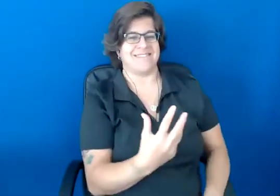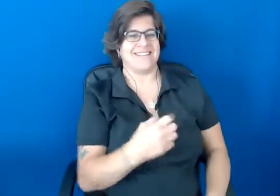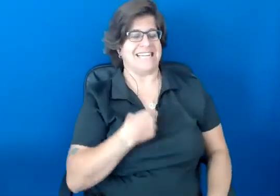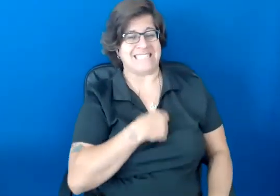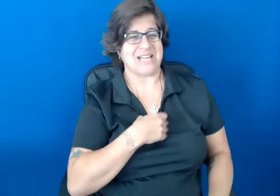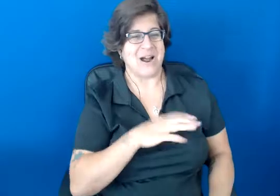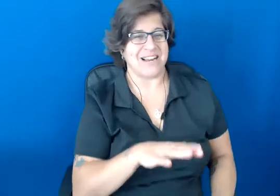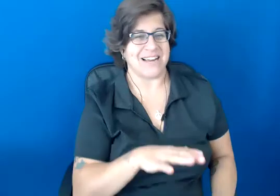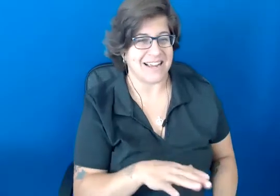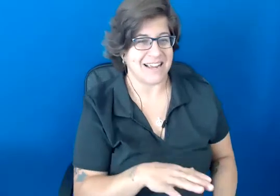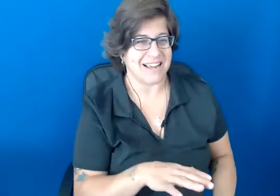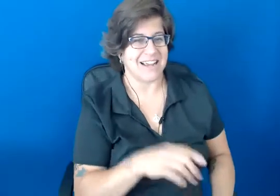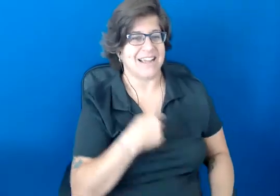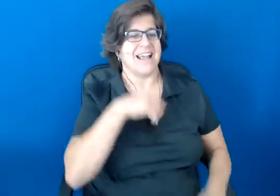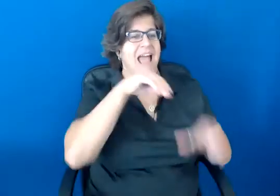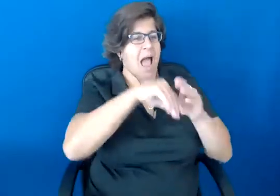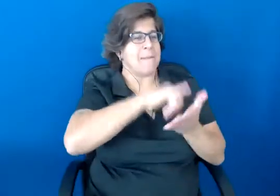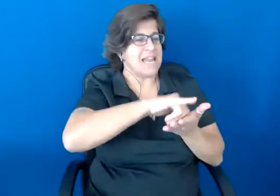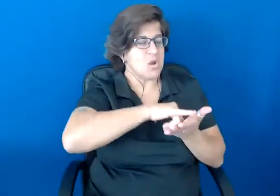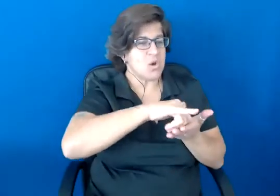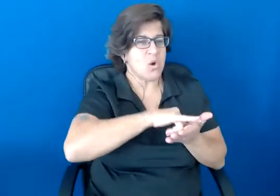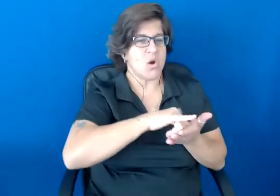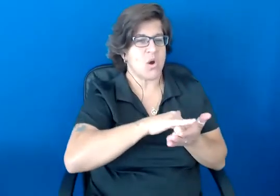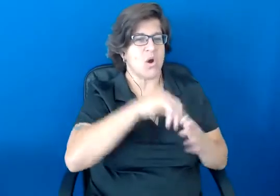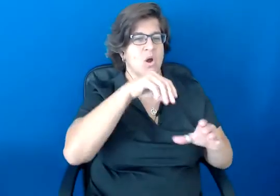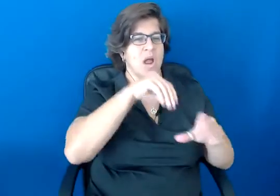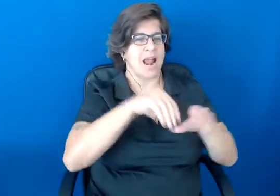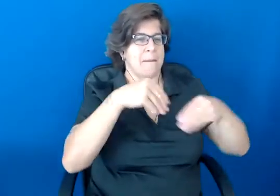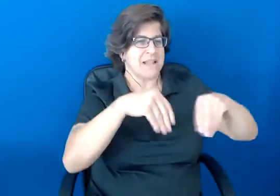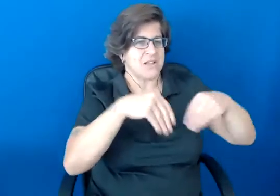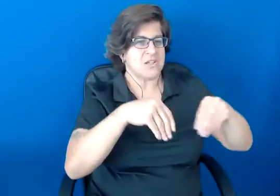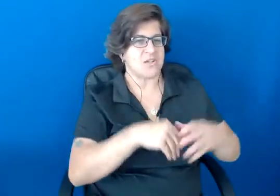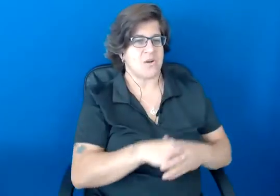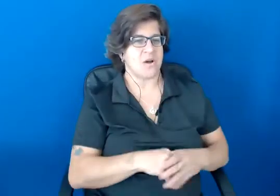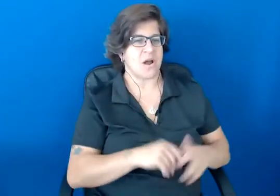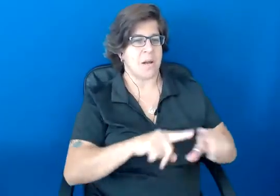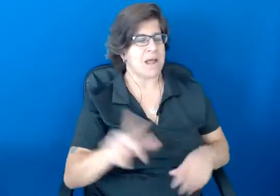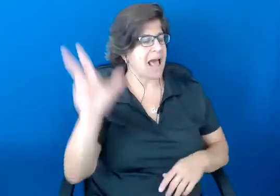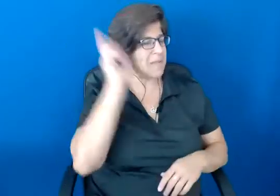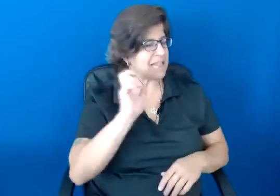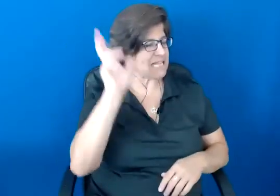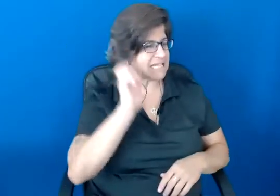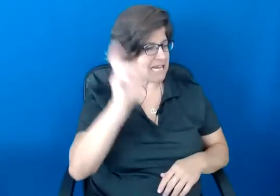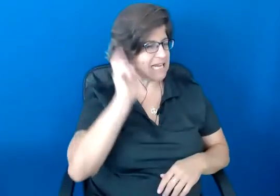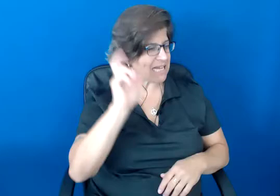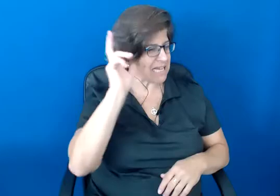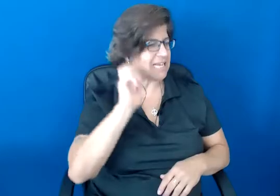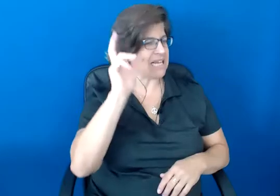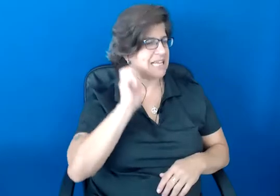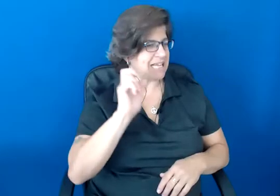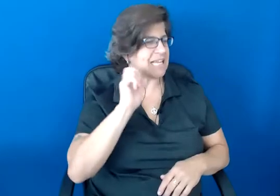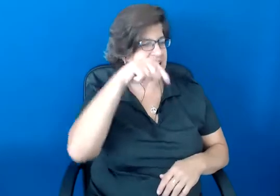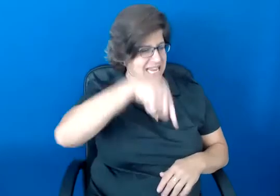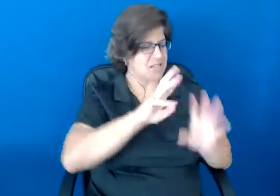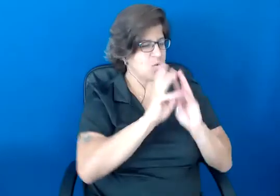I'm sorry, but I'm in New York, and I'm in the store, but I have been listening